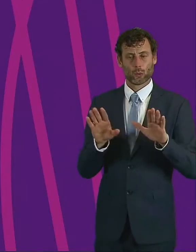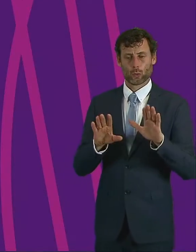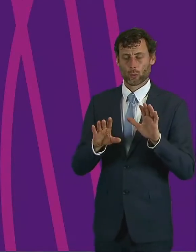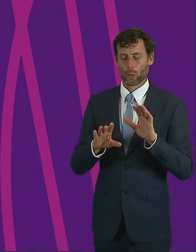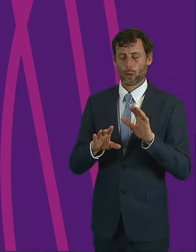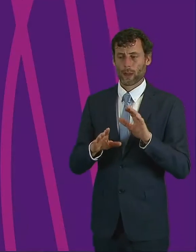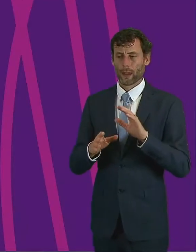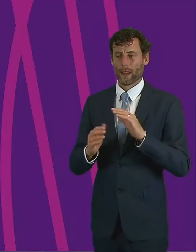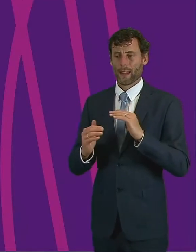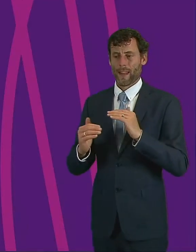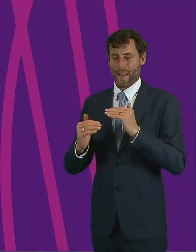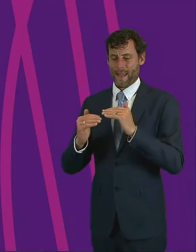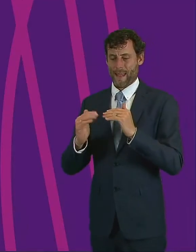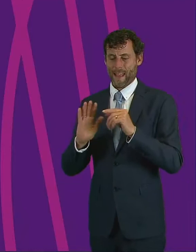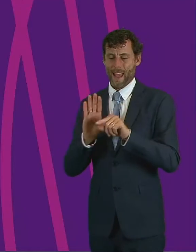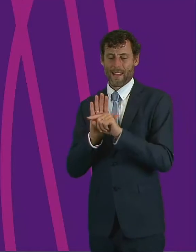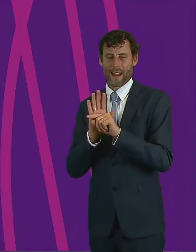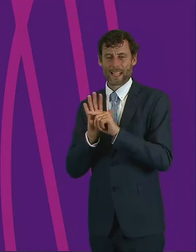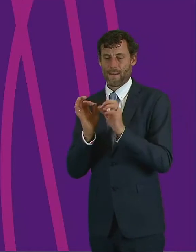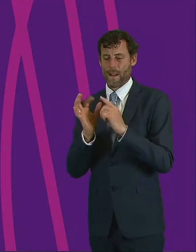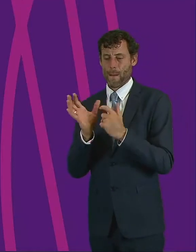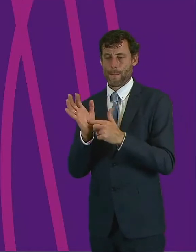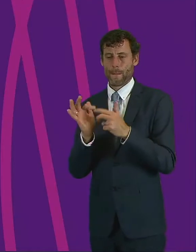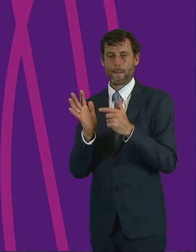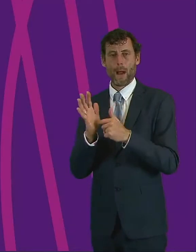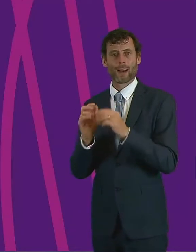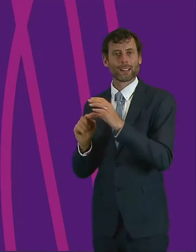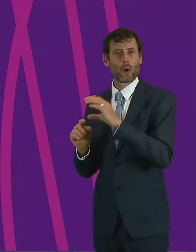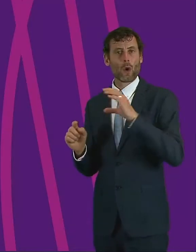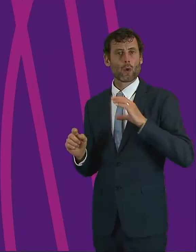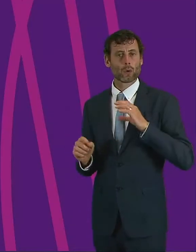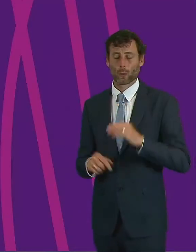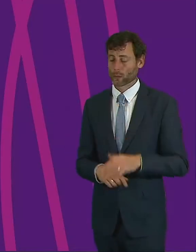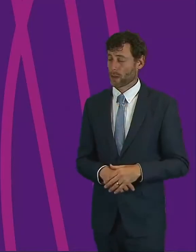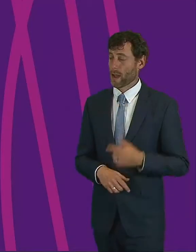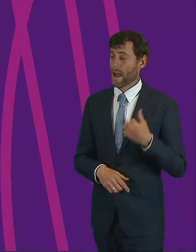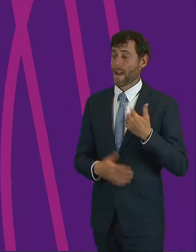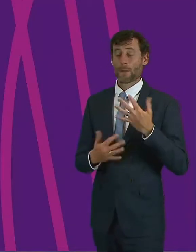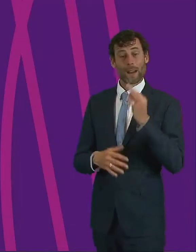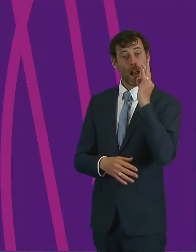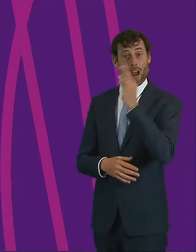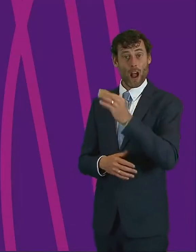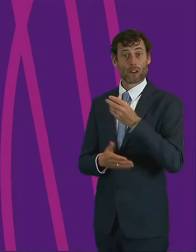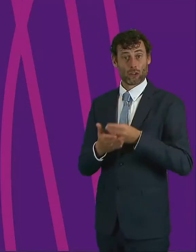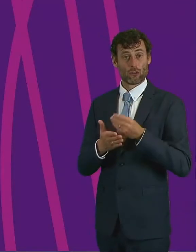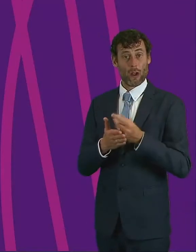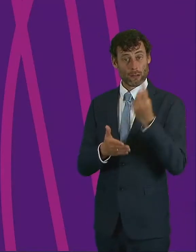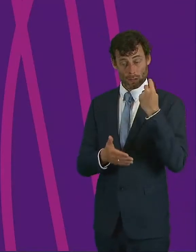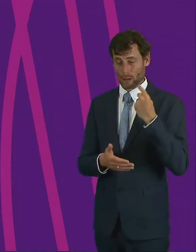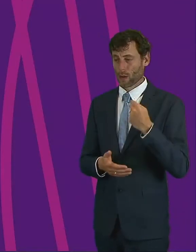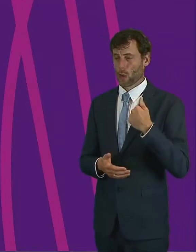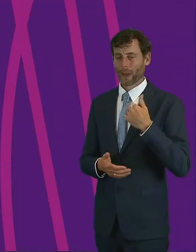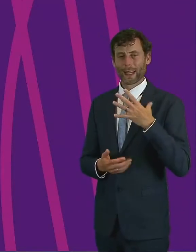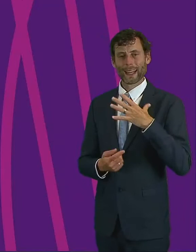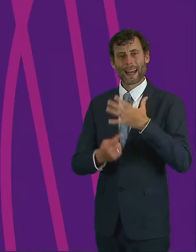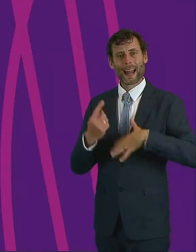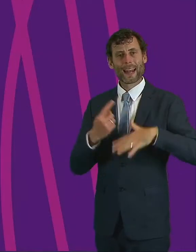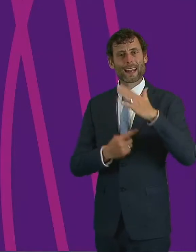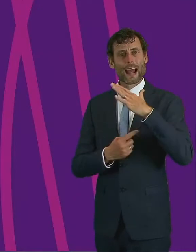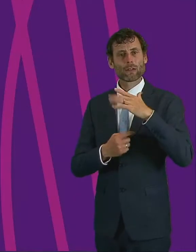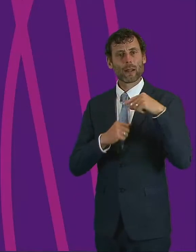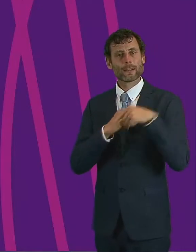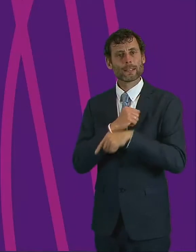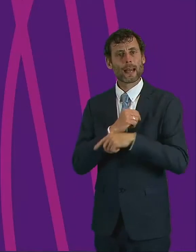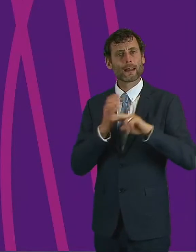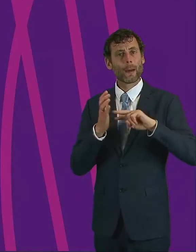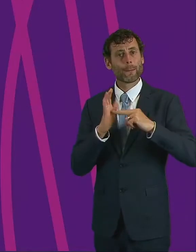the current financial year. I also wrote to the Chancellor on Saturday with some further specific points. We need a national debt plan that promotes fairness as well